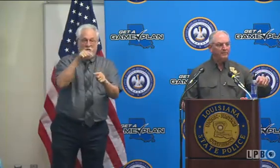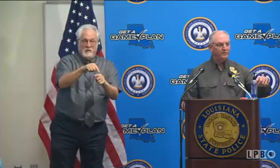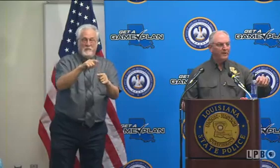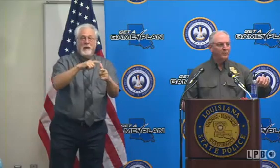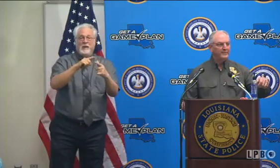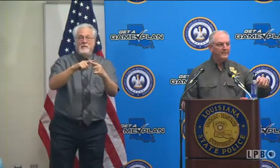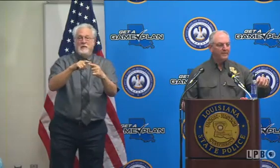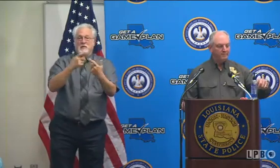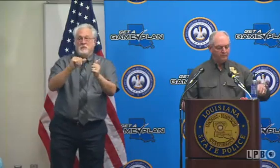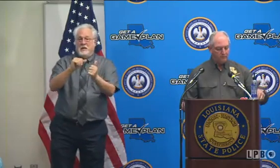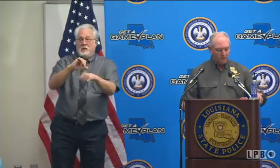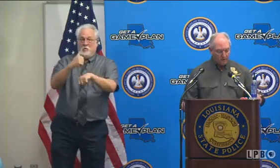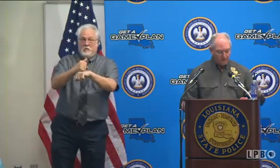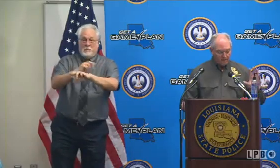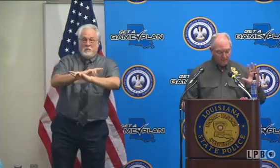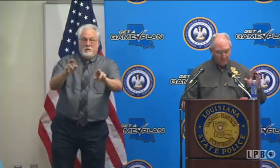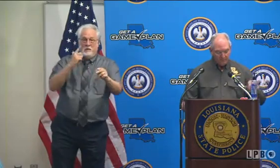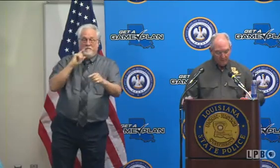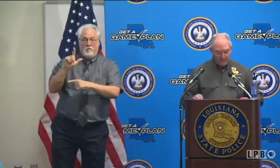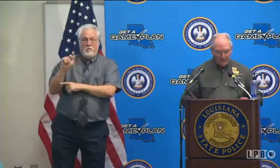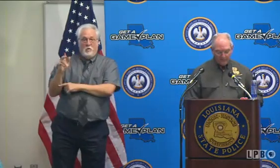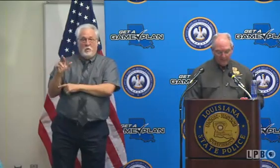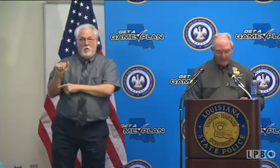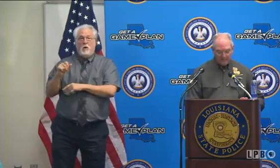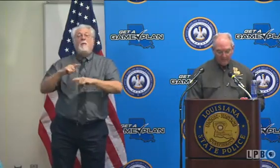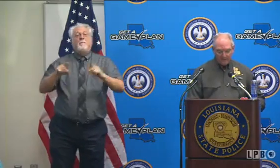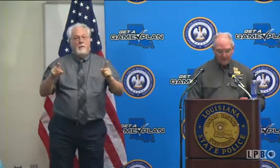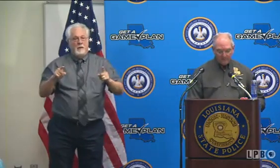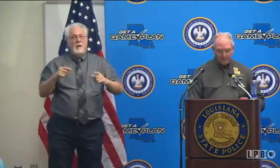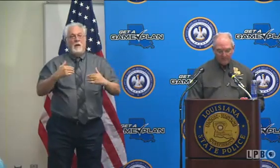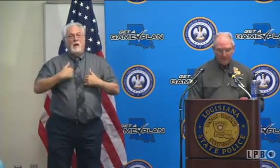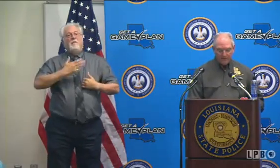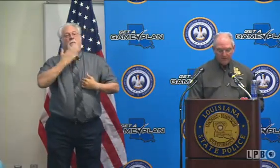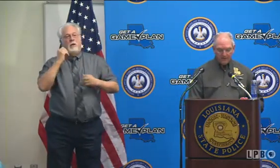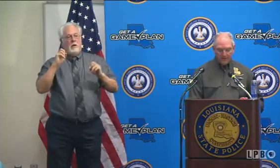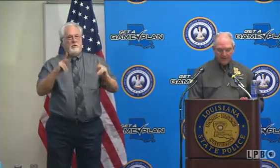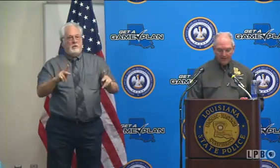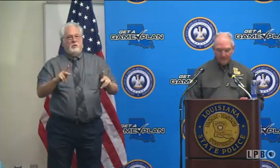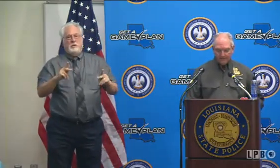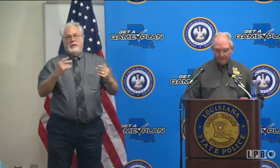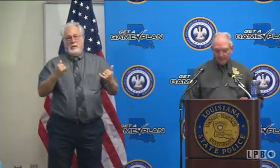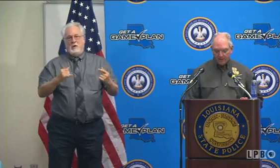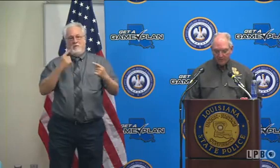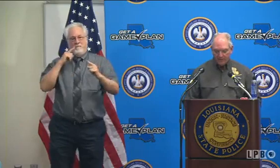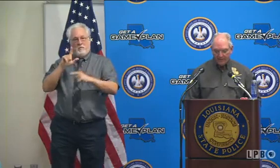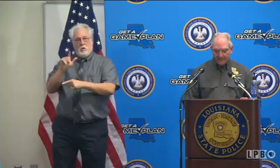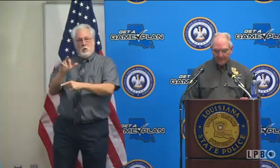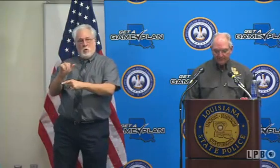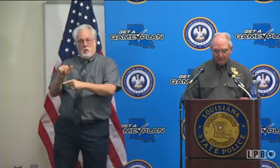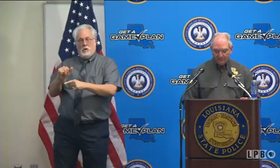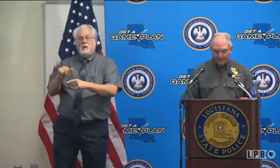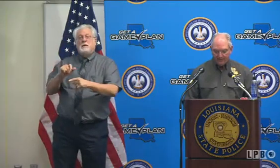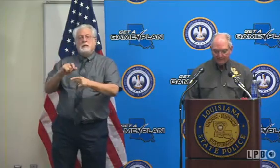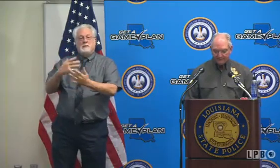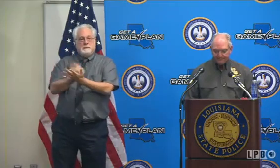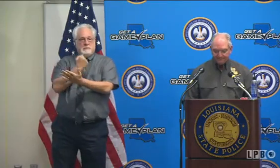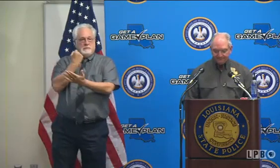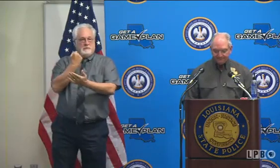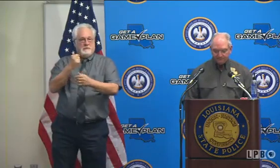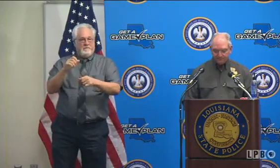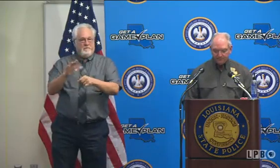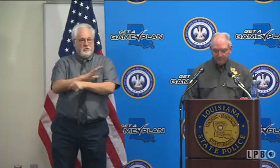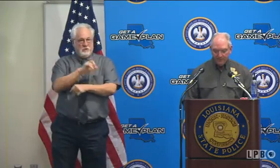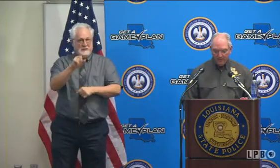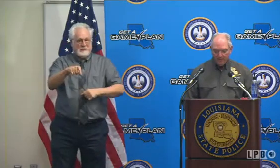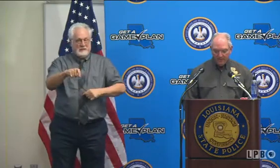then try to reset before Laura, but we actually have a better opportunity to do that now. We need to take full advantage.